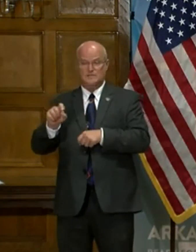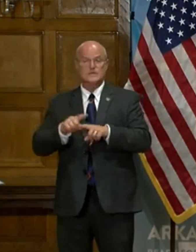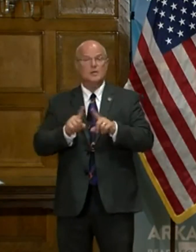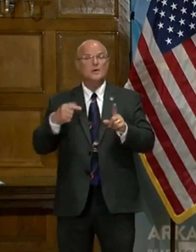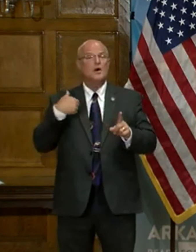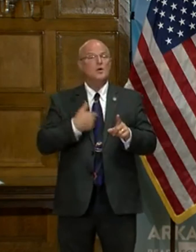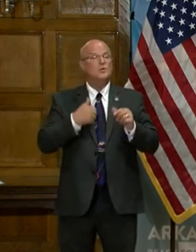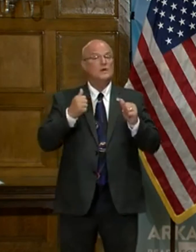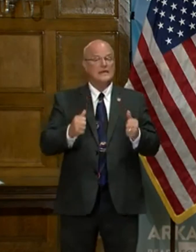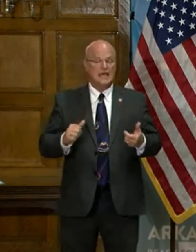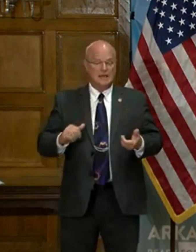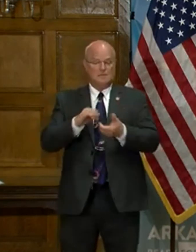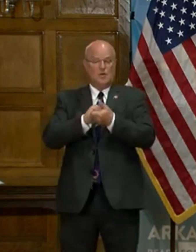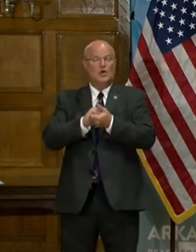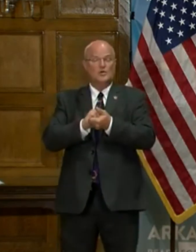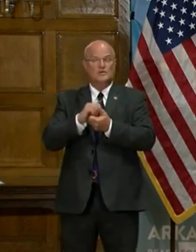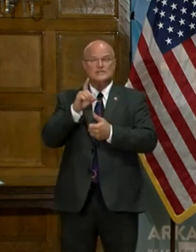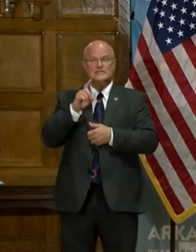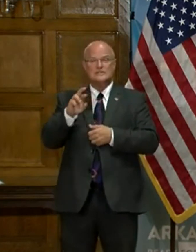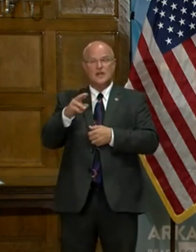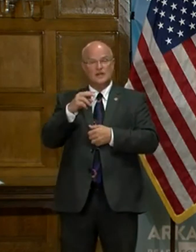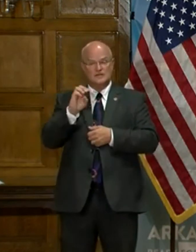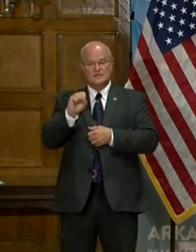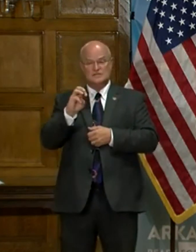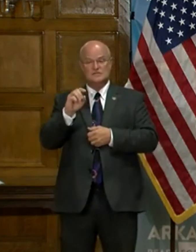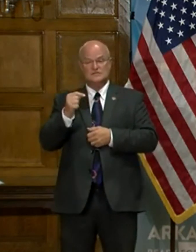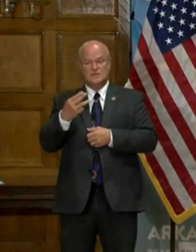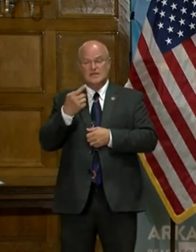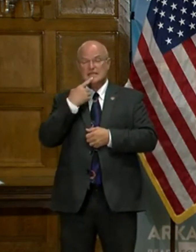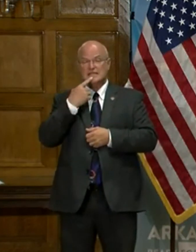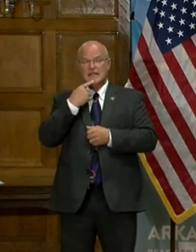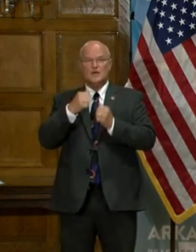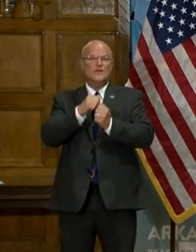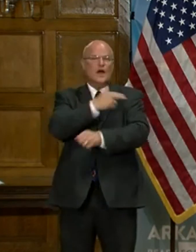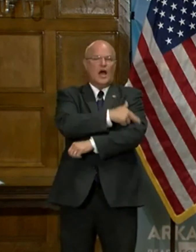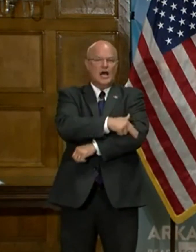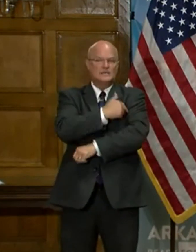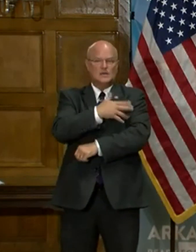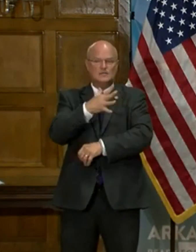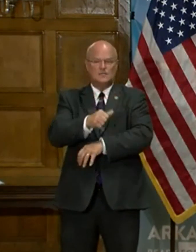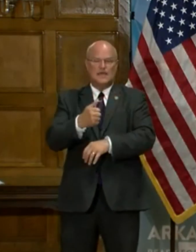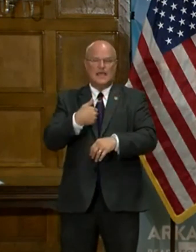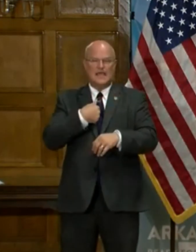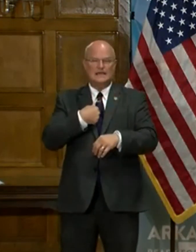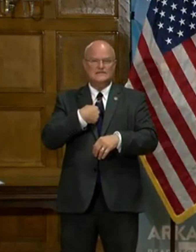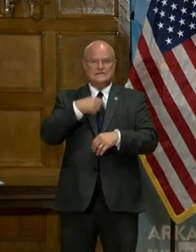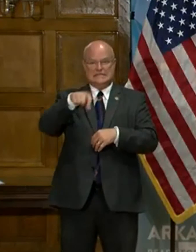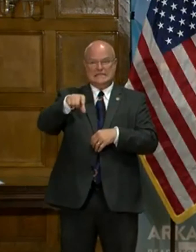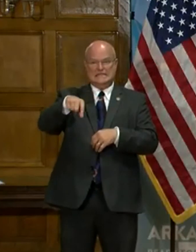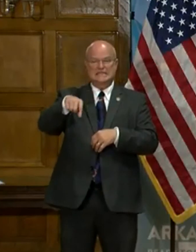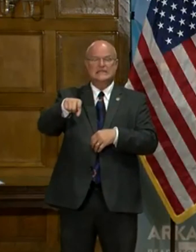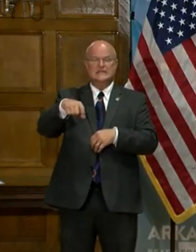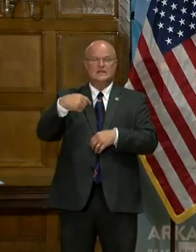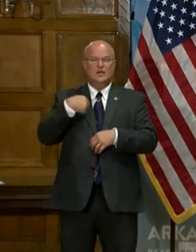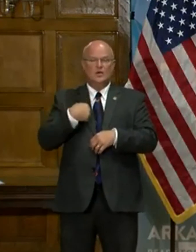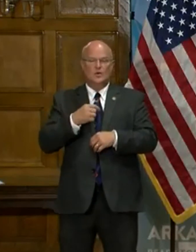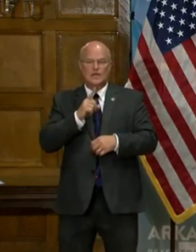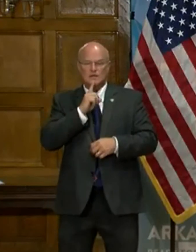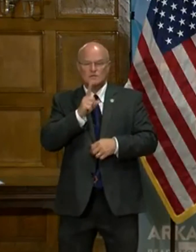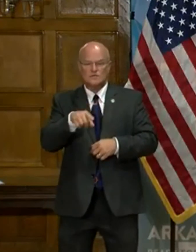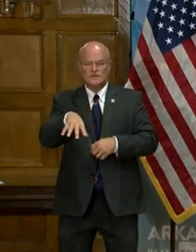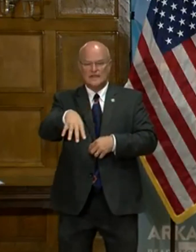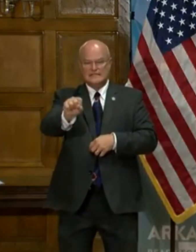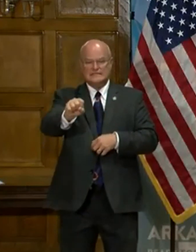but we can partner, as Dr. Smith has indicated, with the hospitals that might be challenged to make sure that they